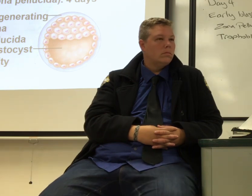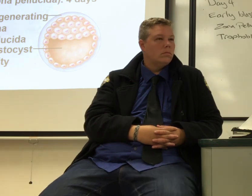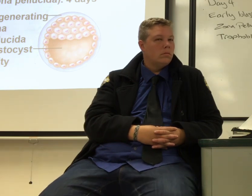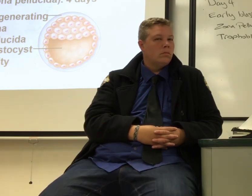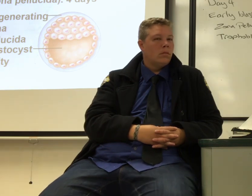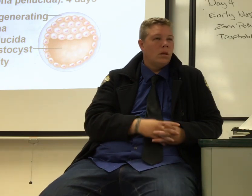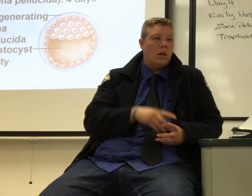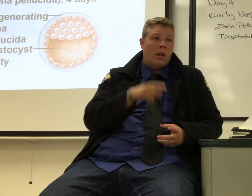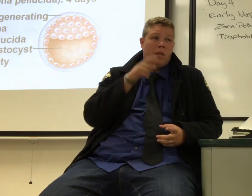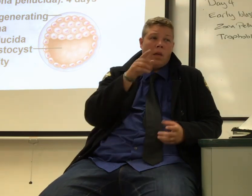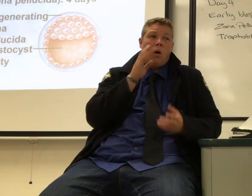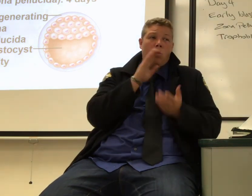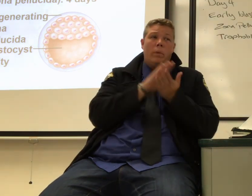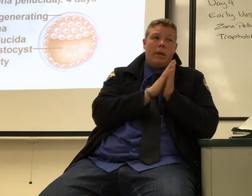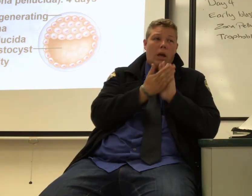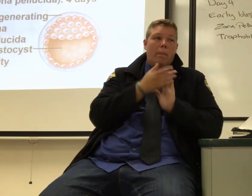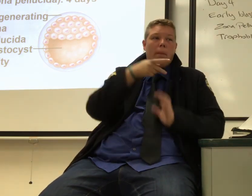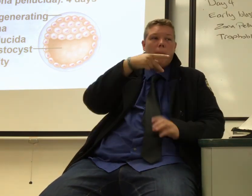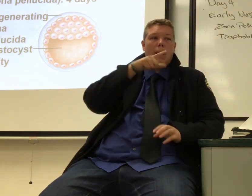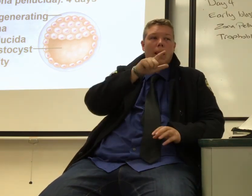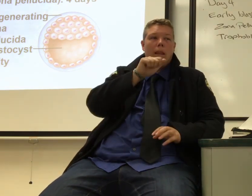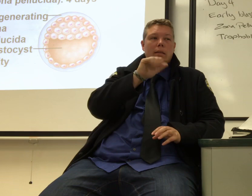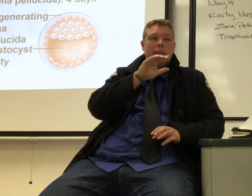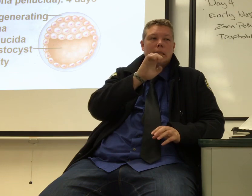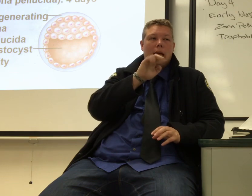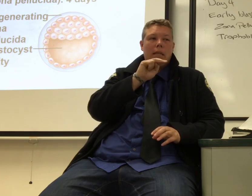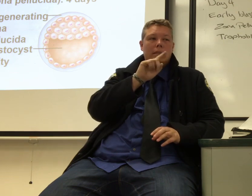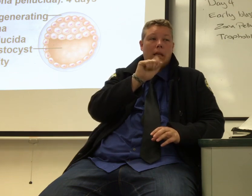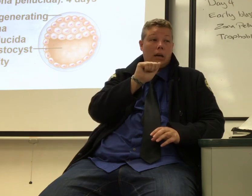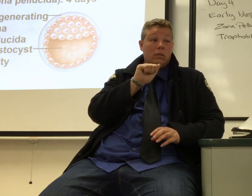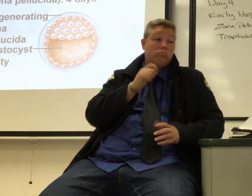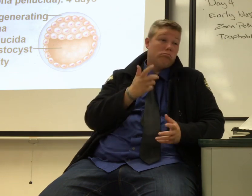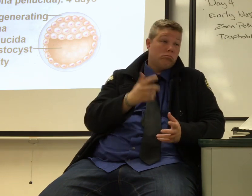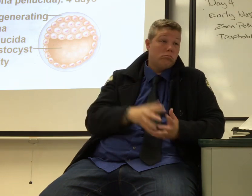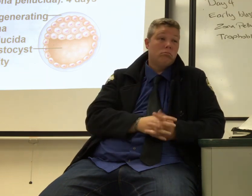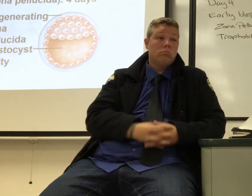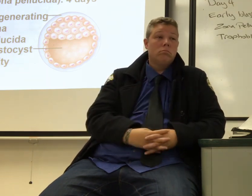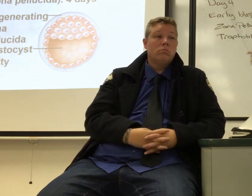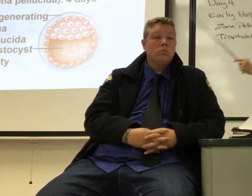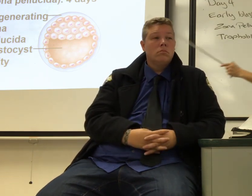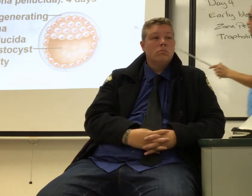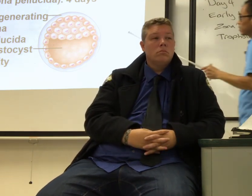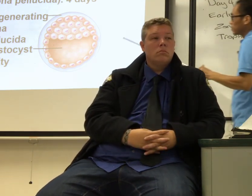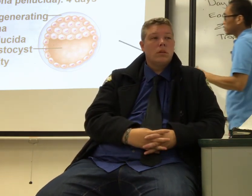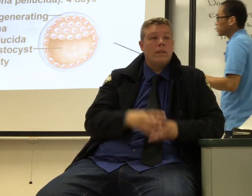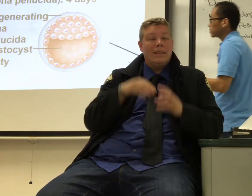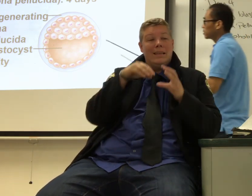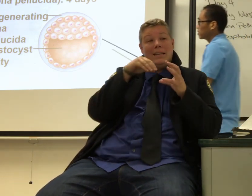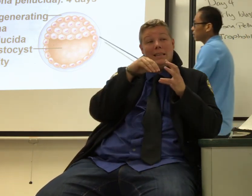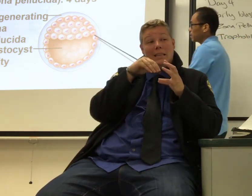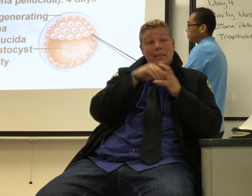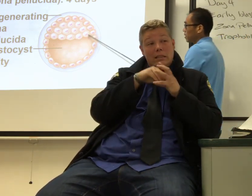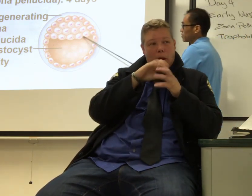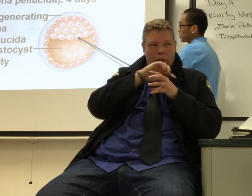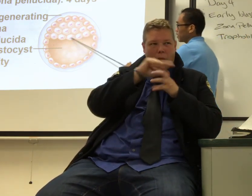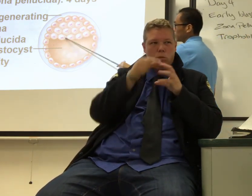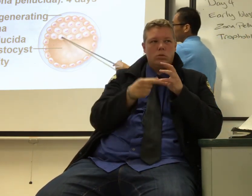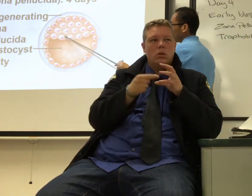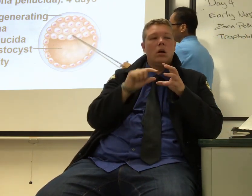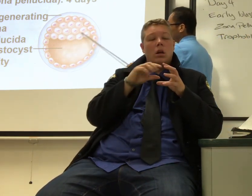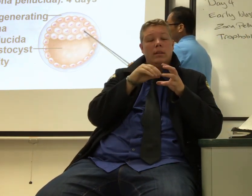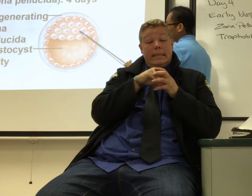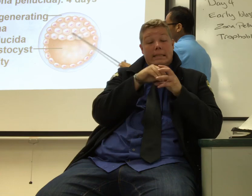They actually will become the placenta. Okay, that's one detail. Now the inner mast cells, these cells